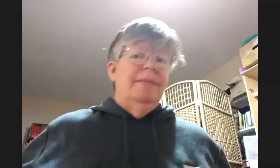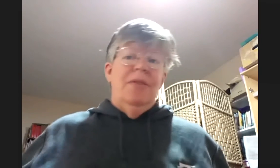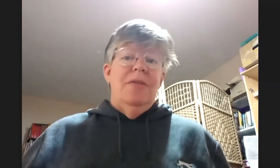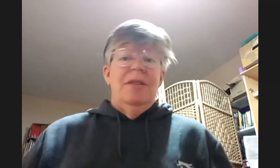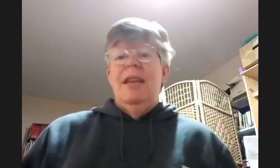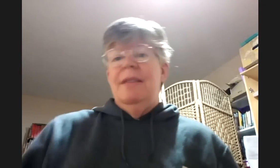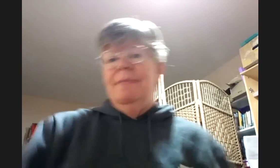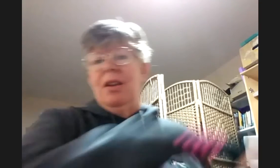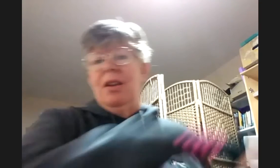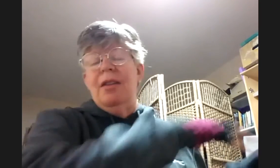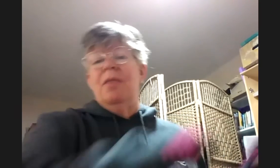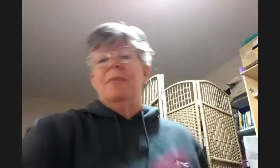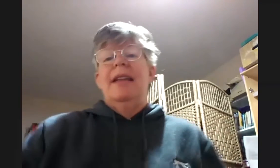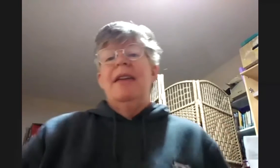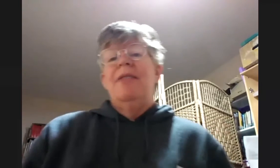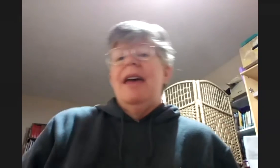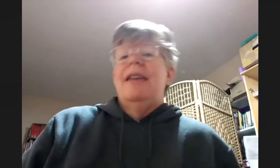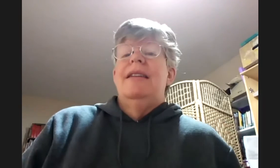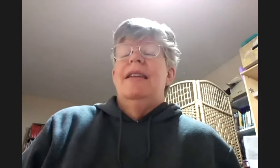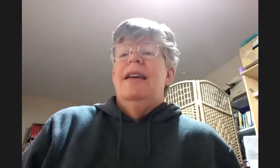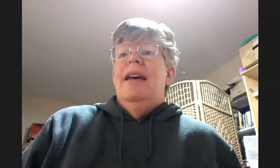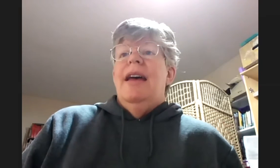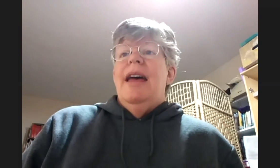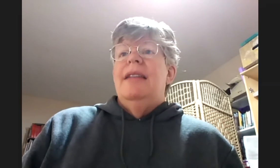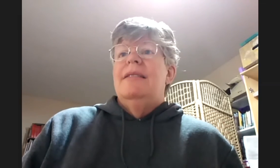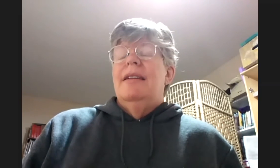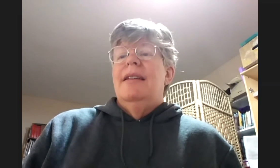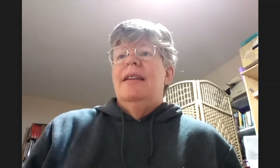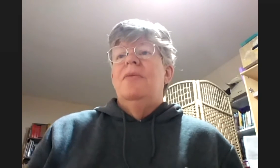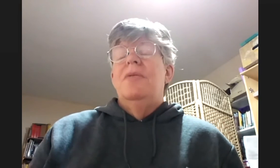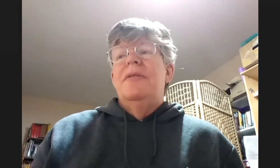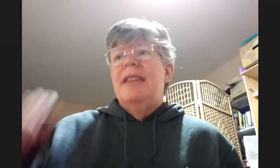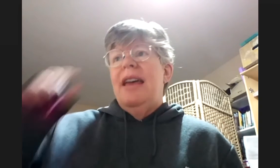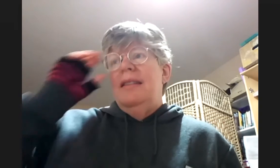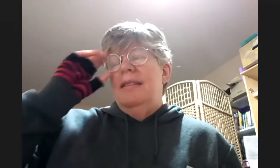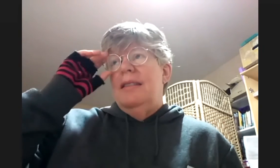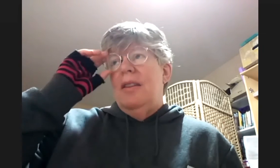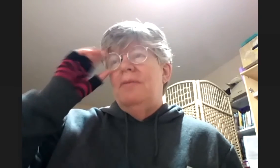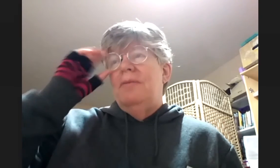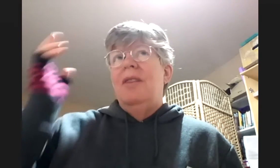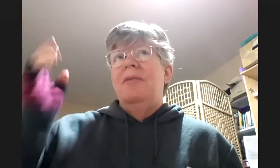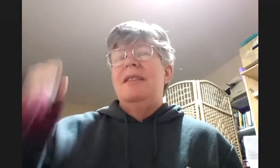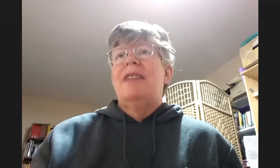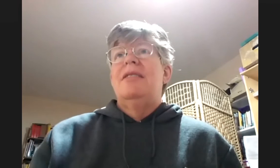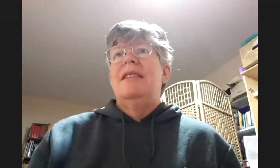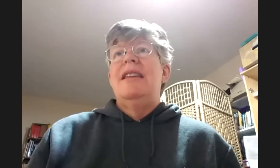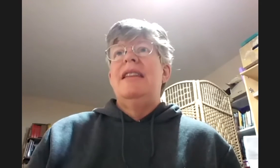course, she had gone home to lay her egg. And Wolf said, so no one's actually seen this.